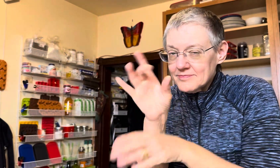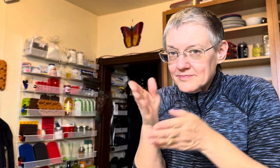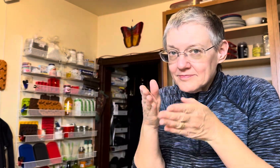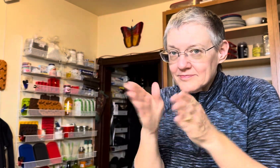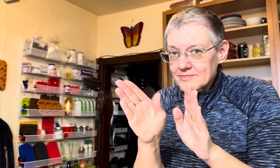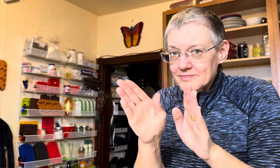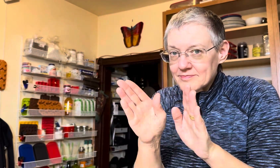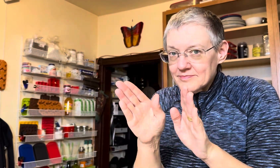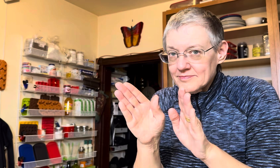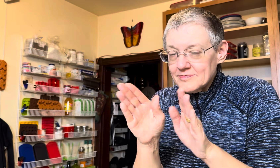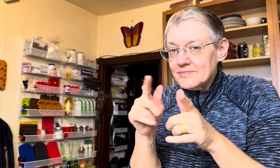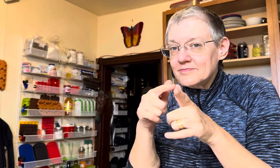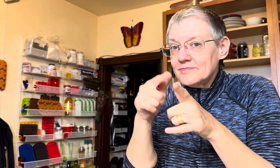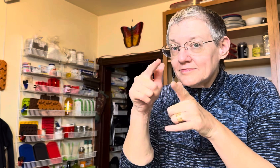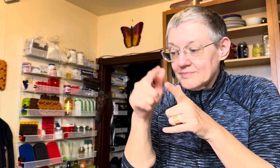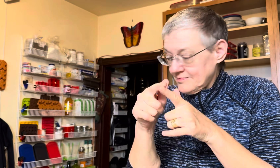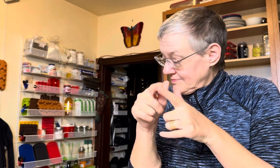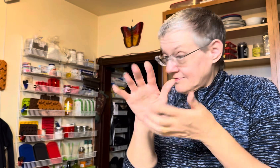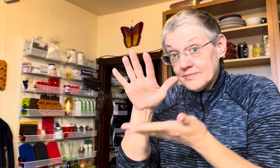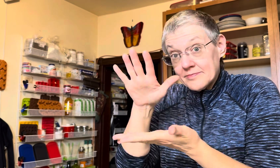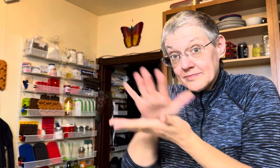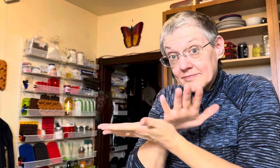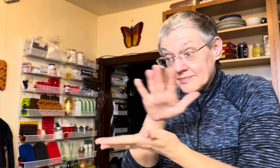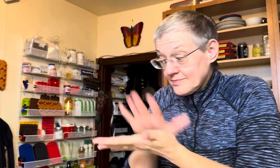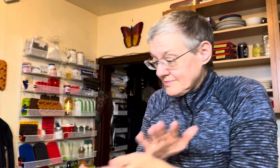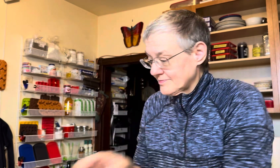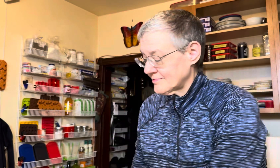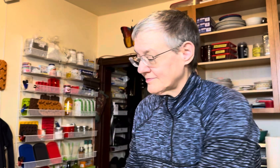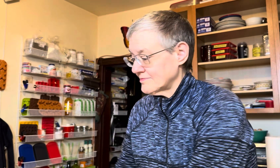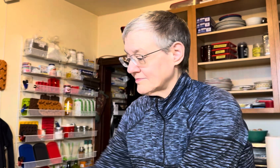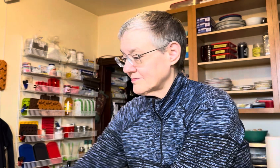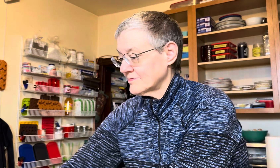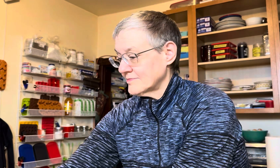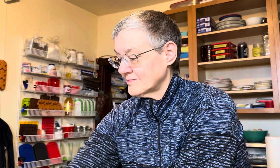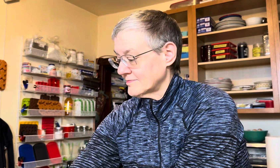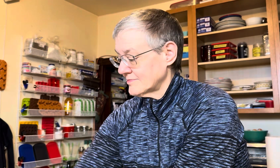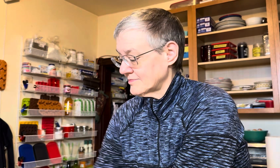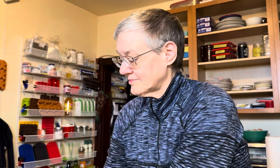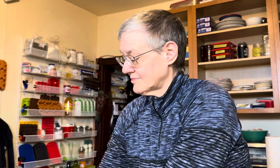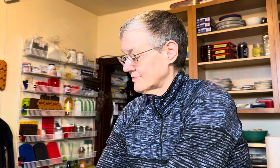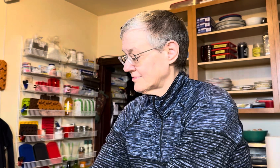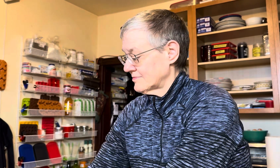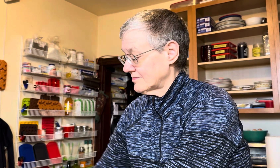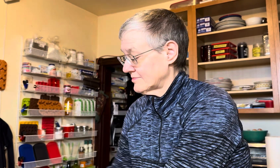So it gets cut 8 ways. And I'm going to lay down a piece of parchment paper